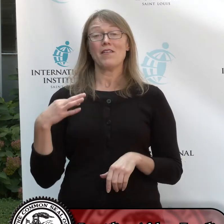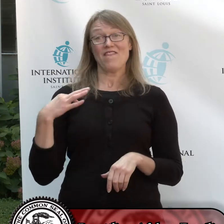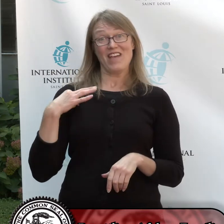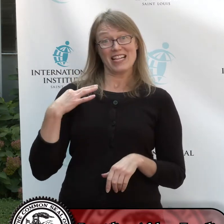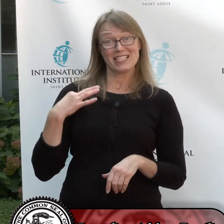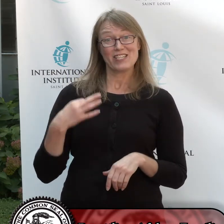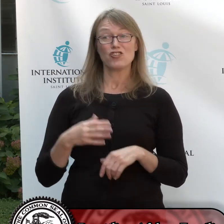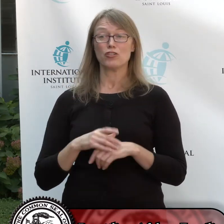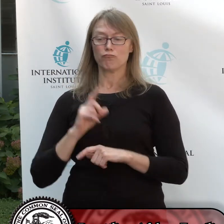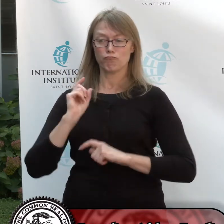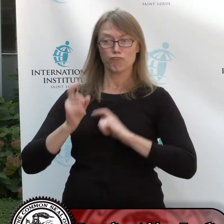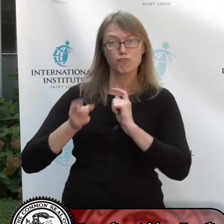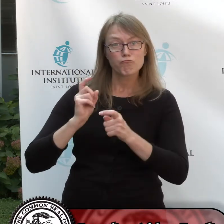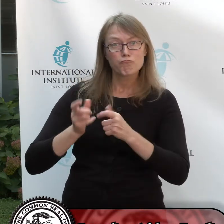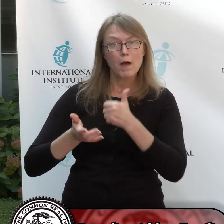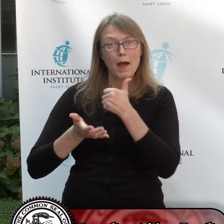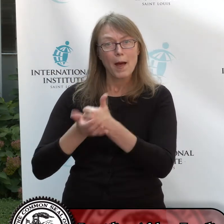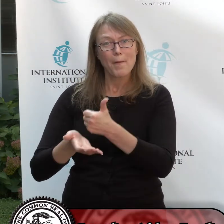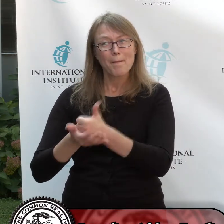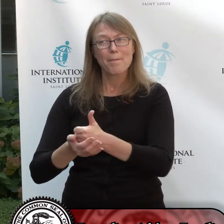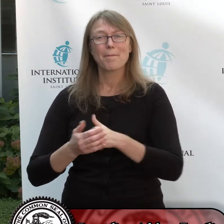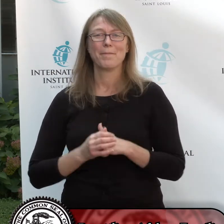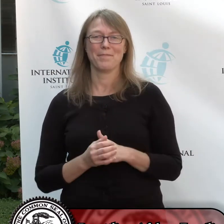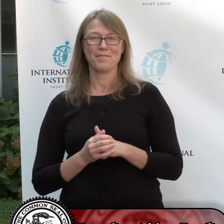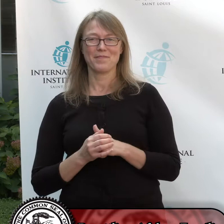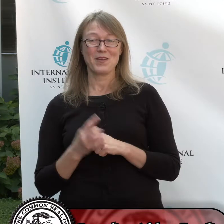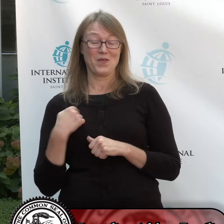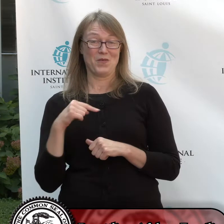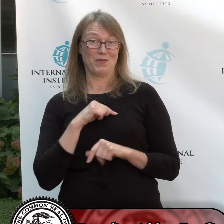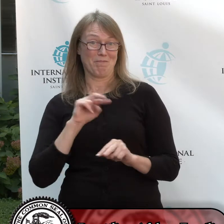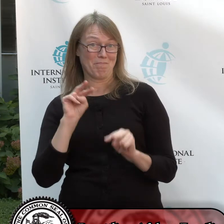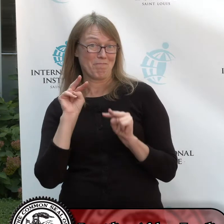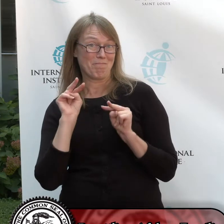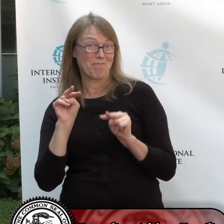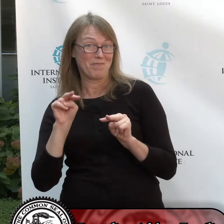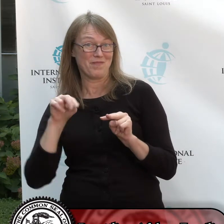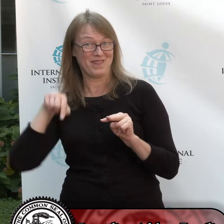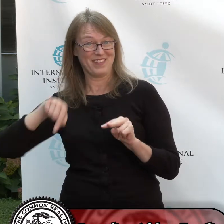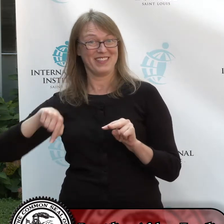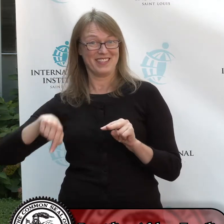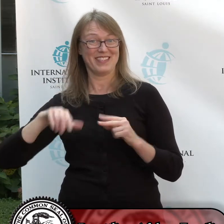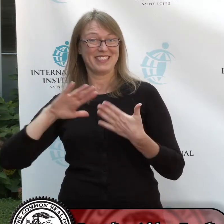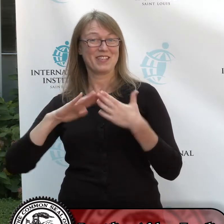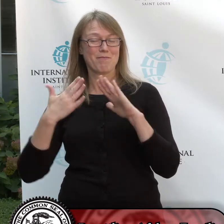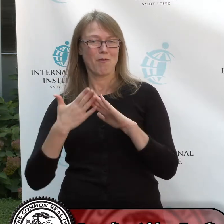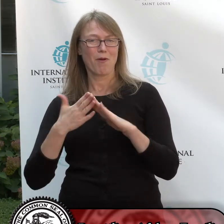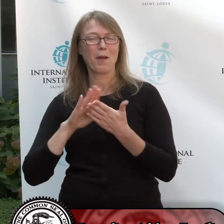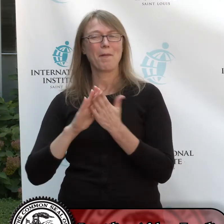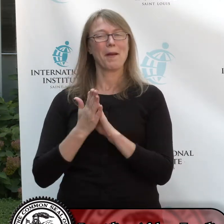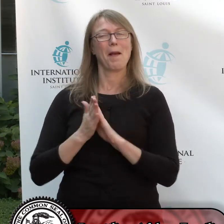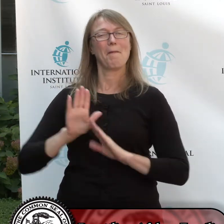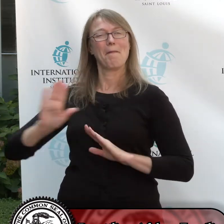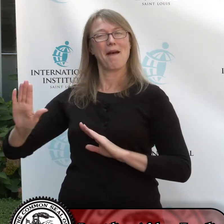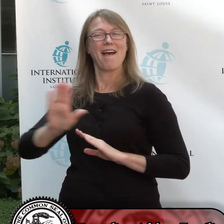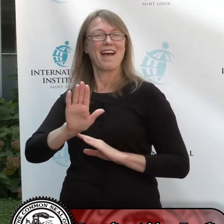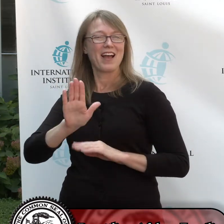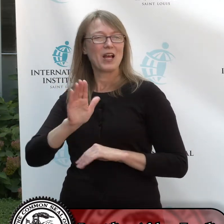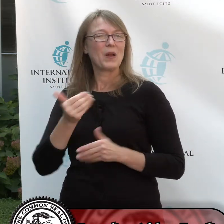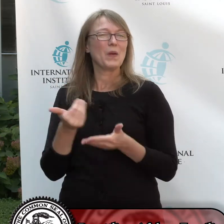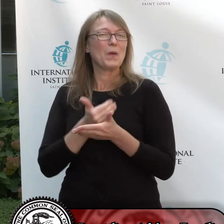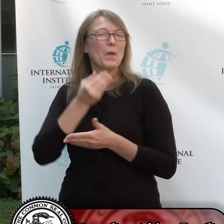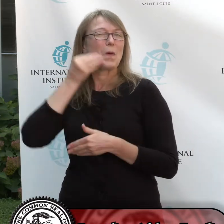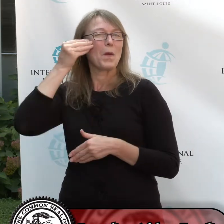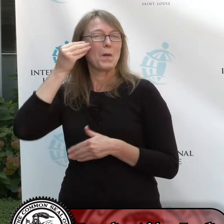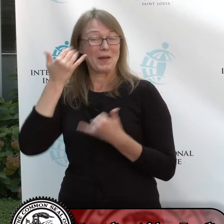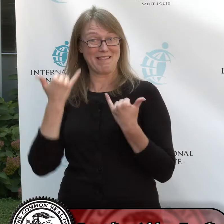you as we prepare to make St. Louis the new home for these families who are seeking a better life as new Americans. Thank you, and I'll turn it